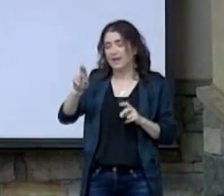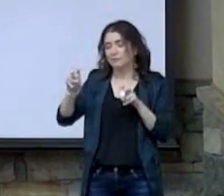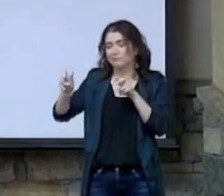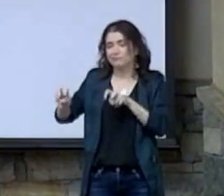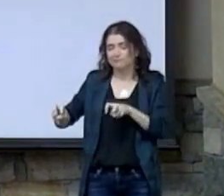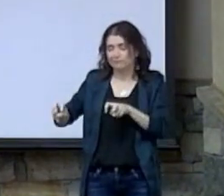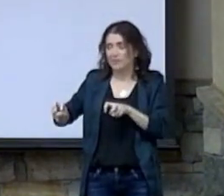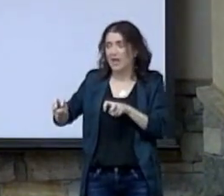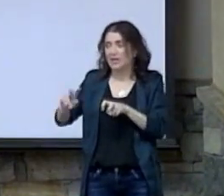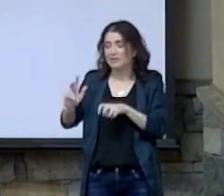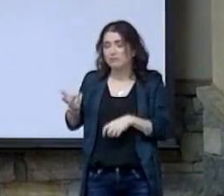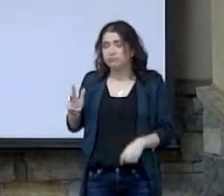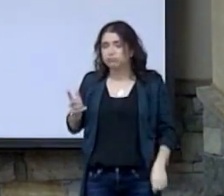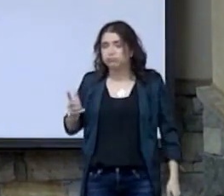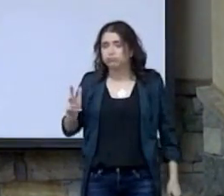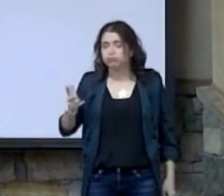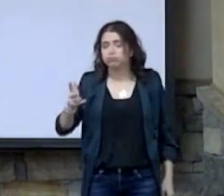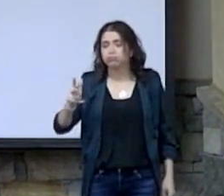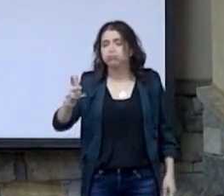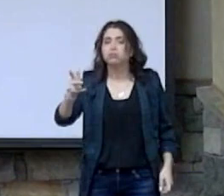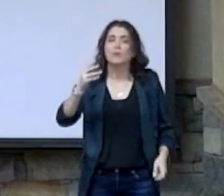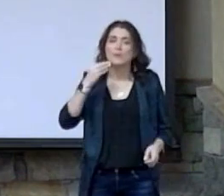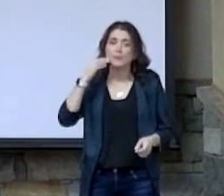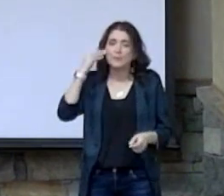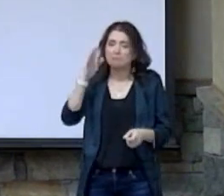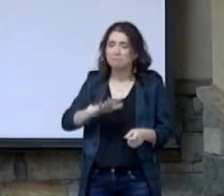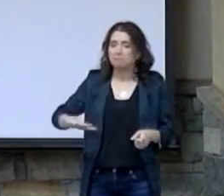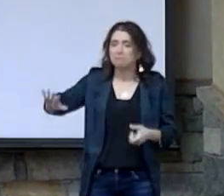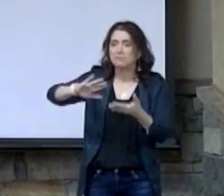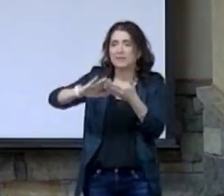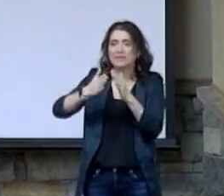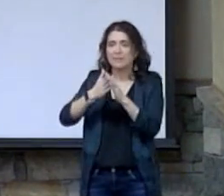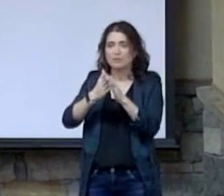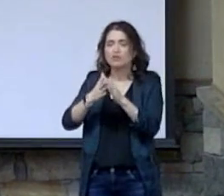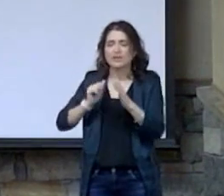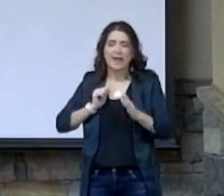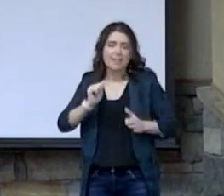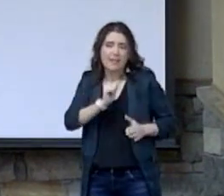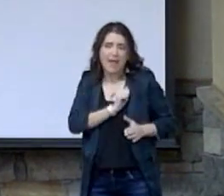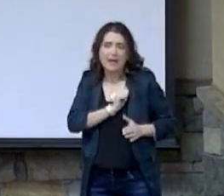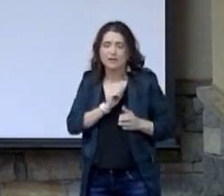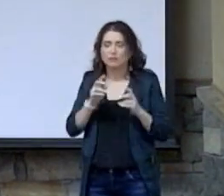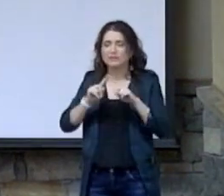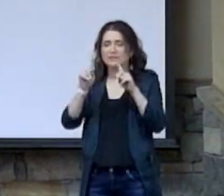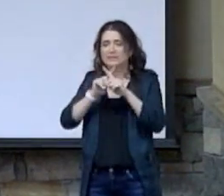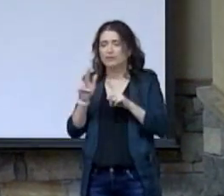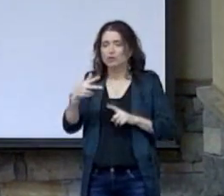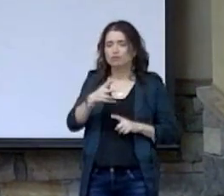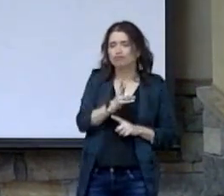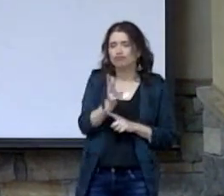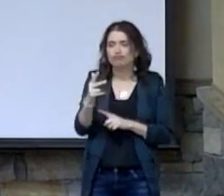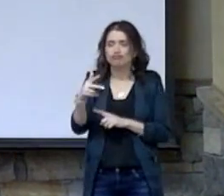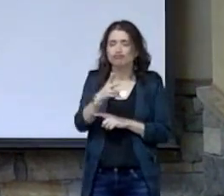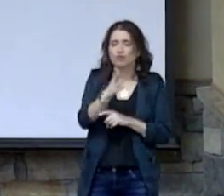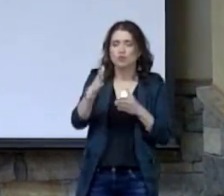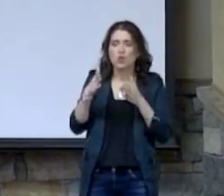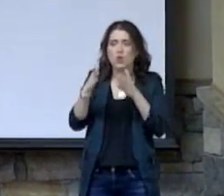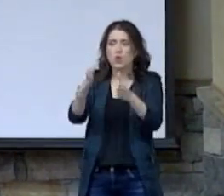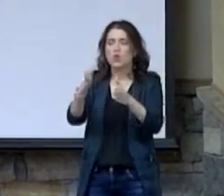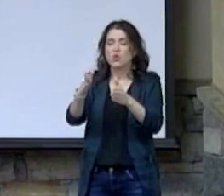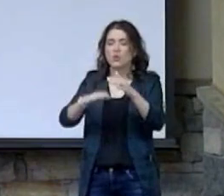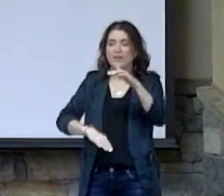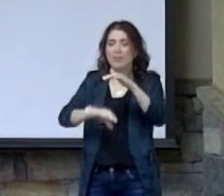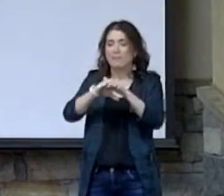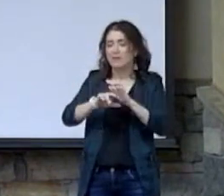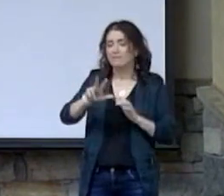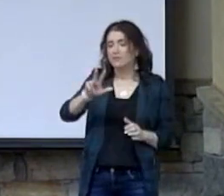they were traveling through a residential area in Atlanta made up of curvy roads with a speed limit of